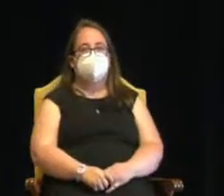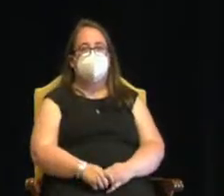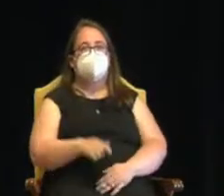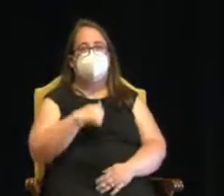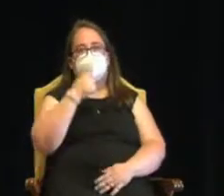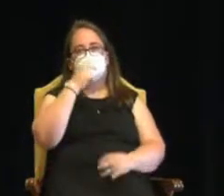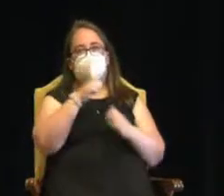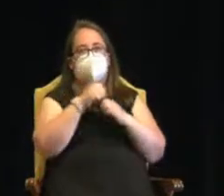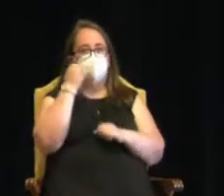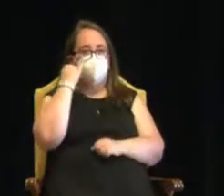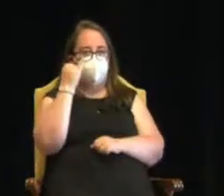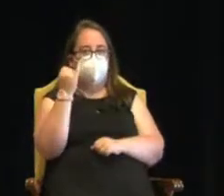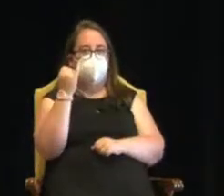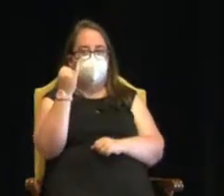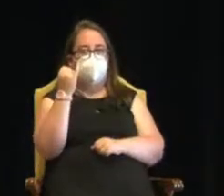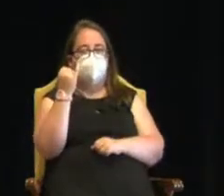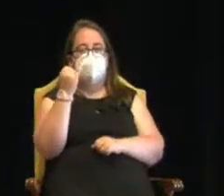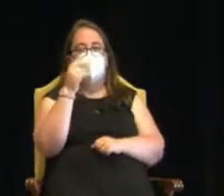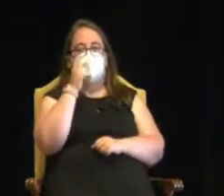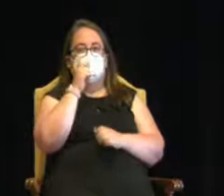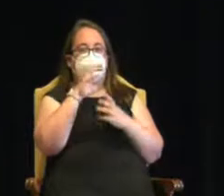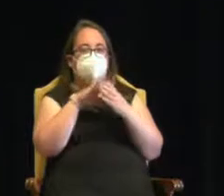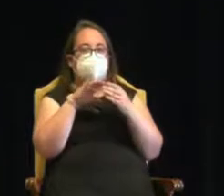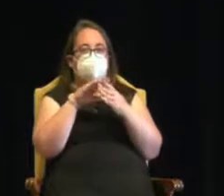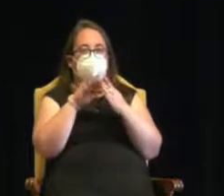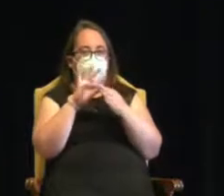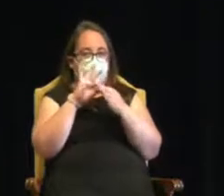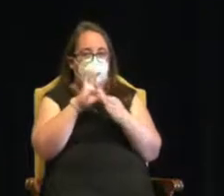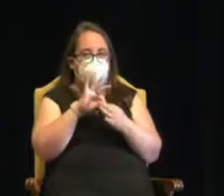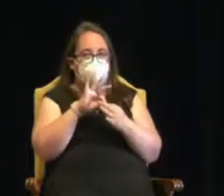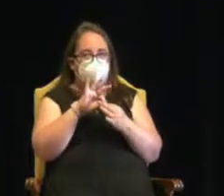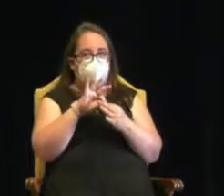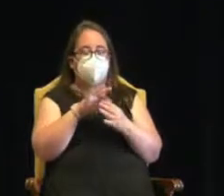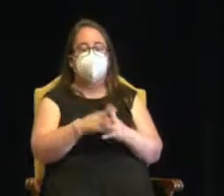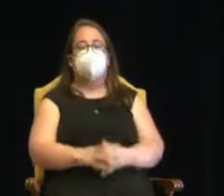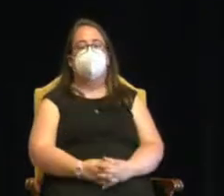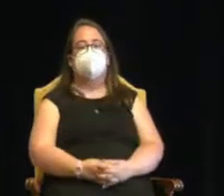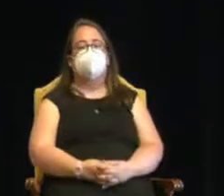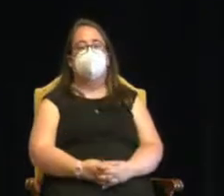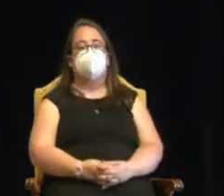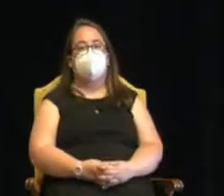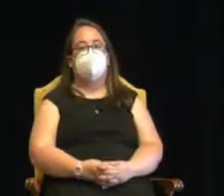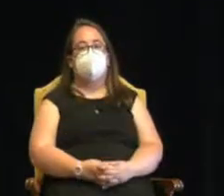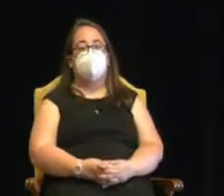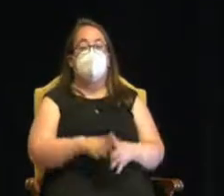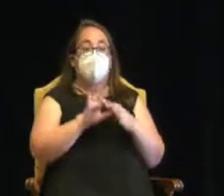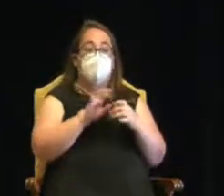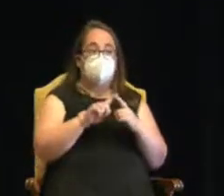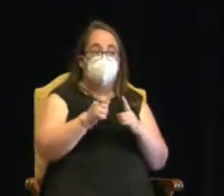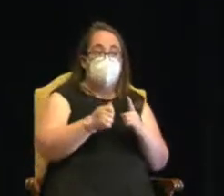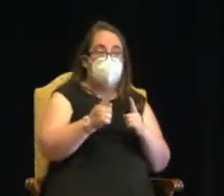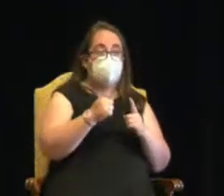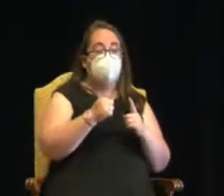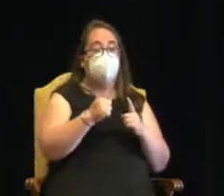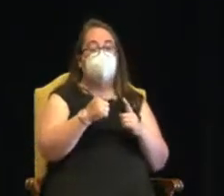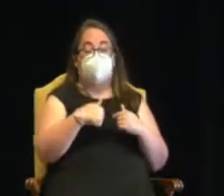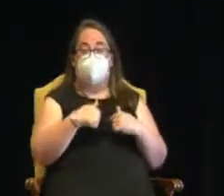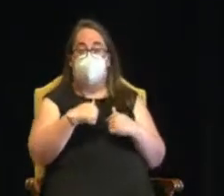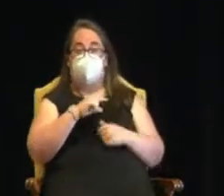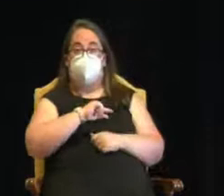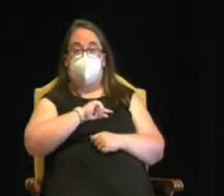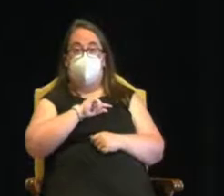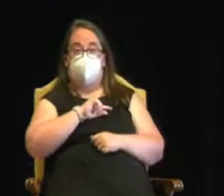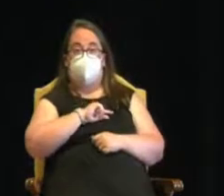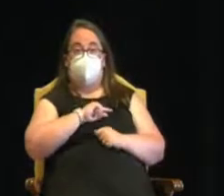idea about who does the story belong to? Does the story belong to anyone? Am I guilty